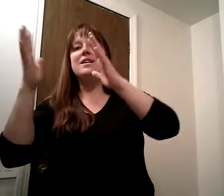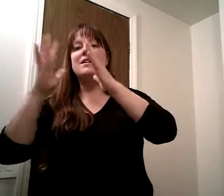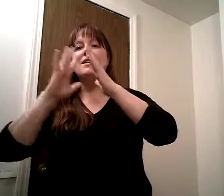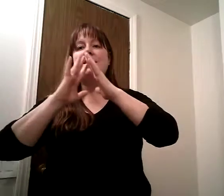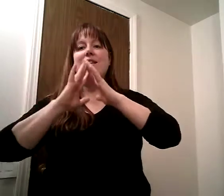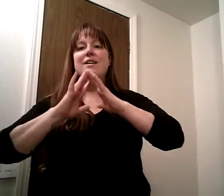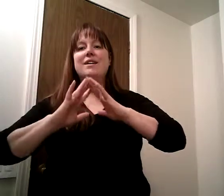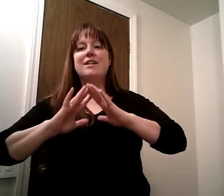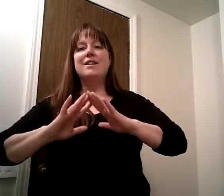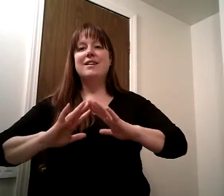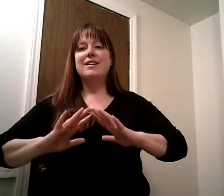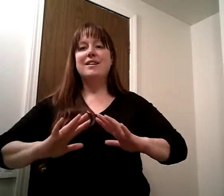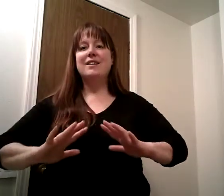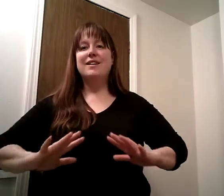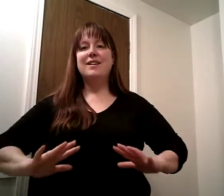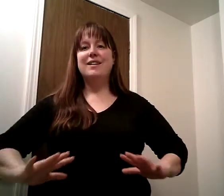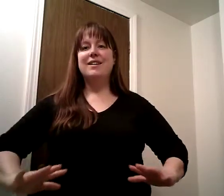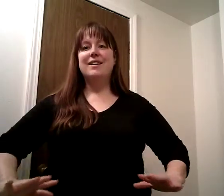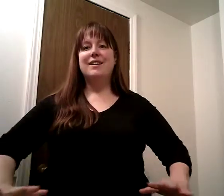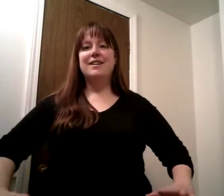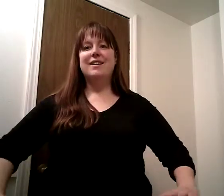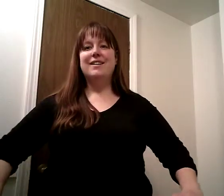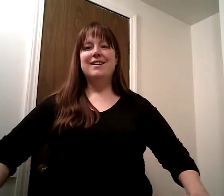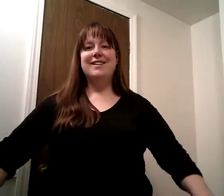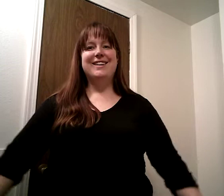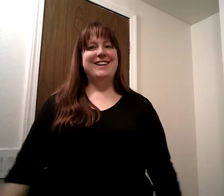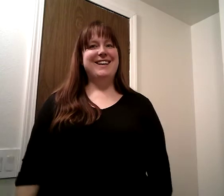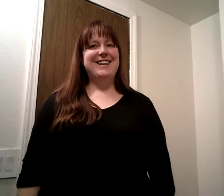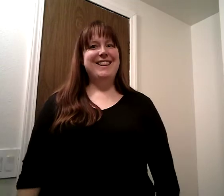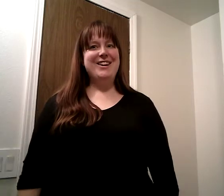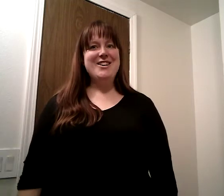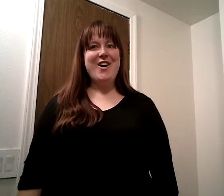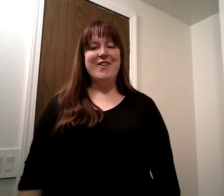There you go.